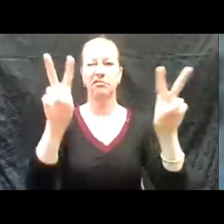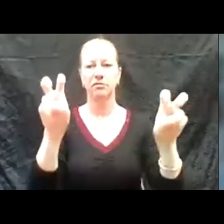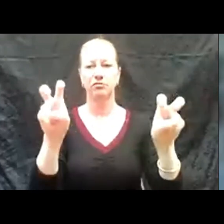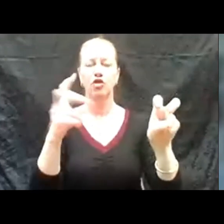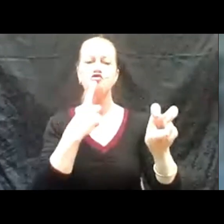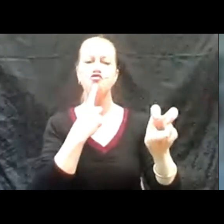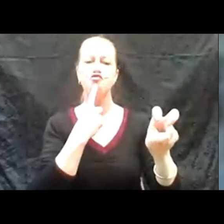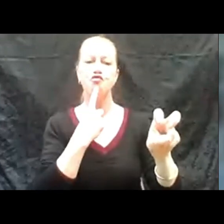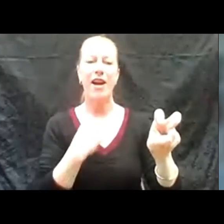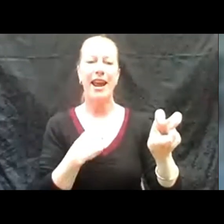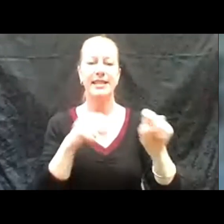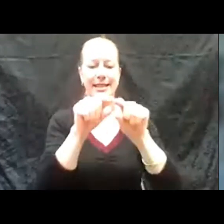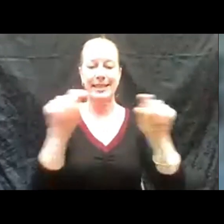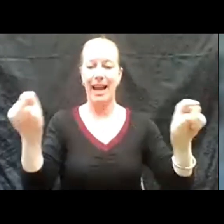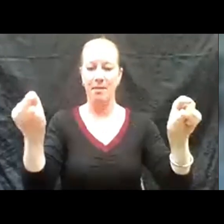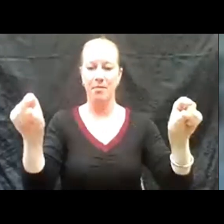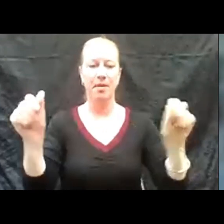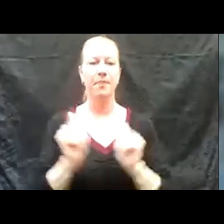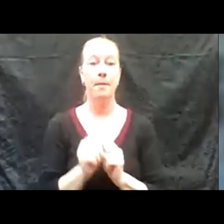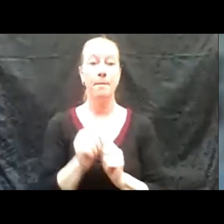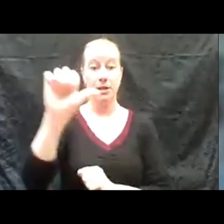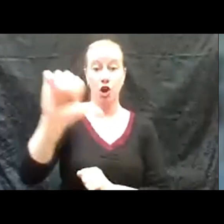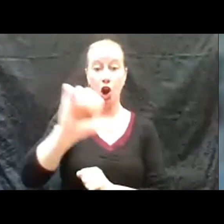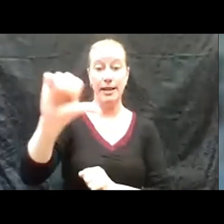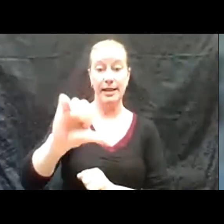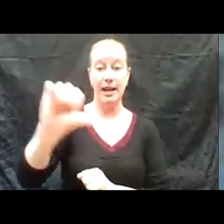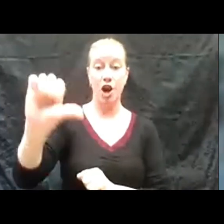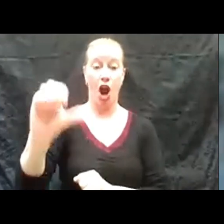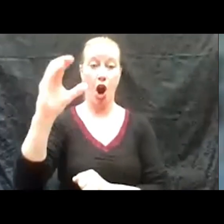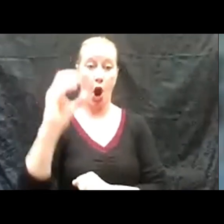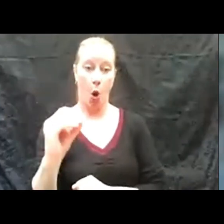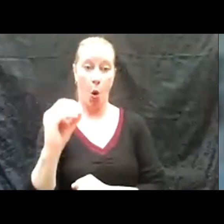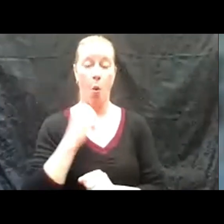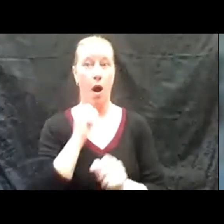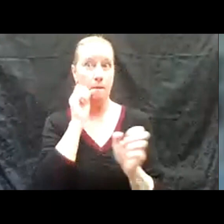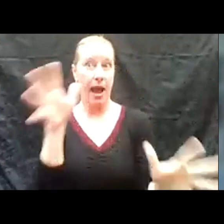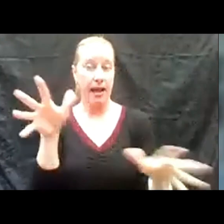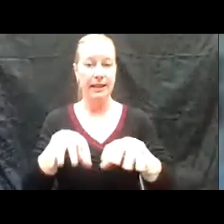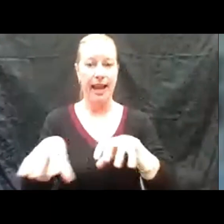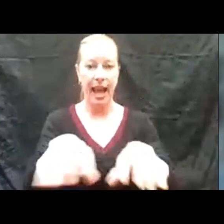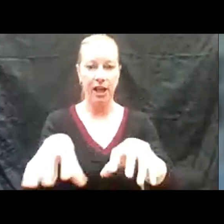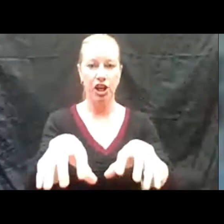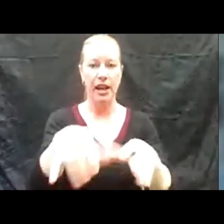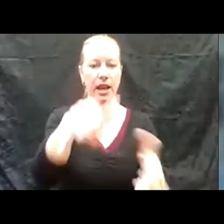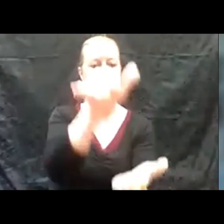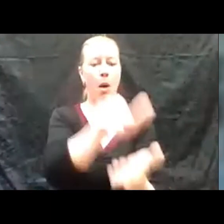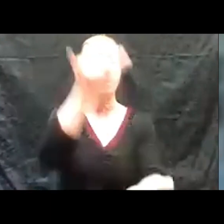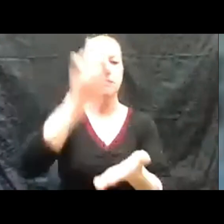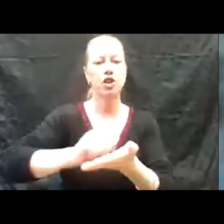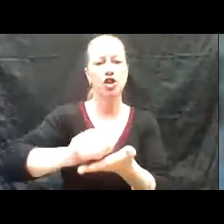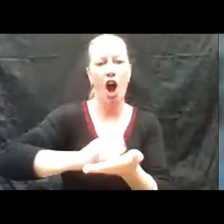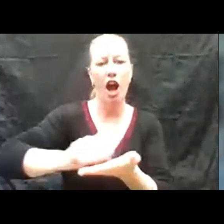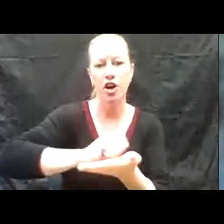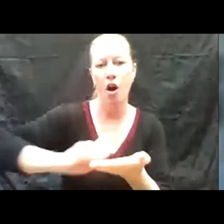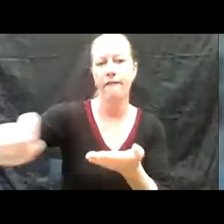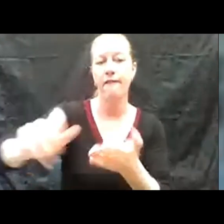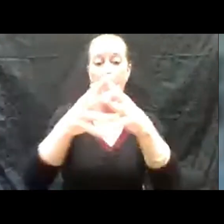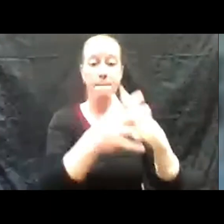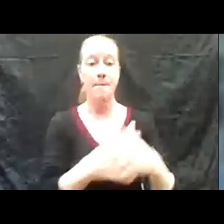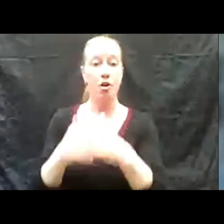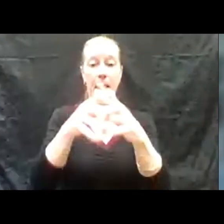in 1990, did something pretty amazing, and that was to sign off on the Americans with Disabilities